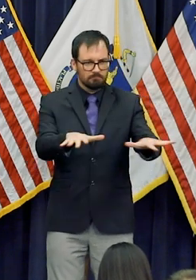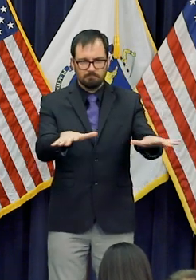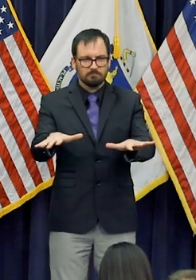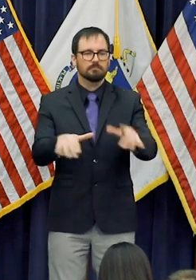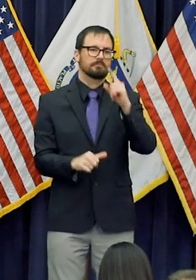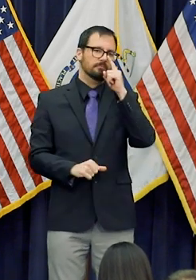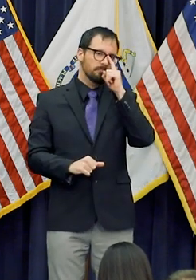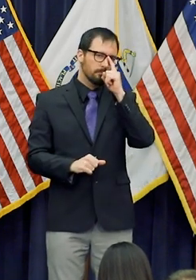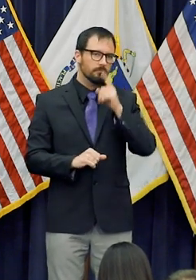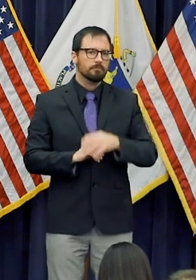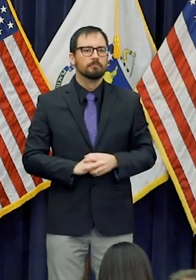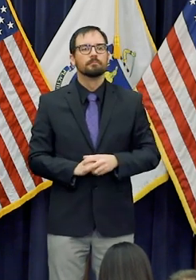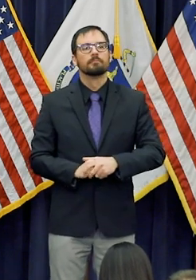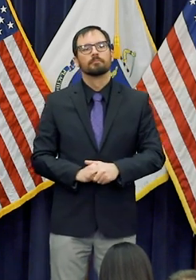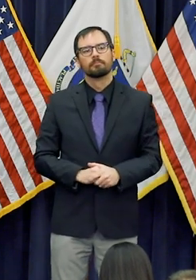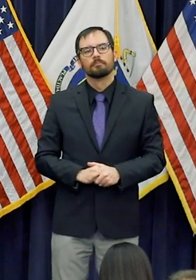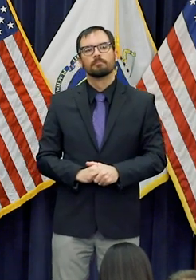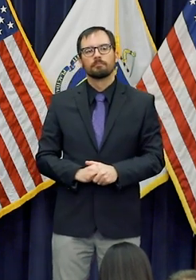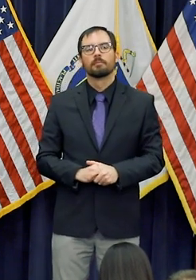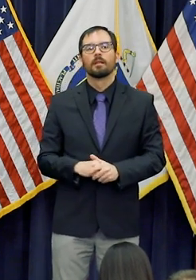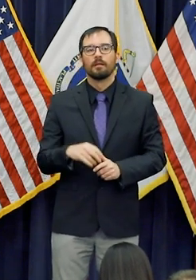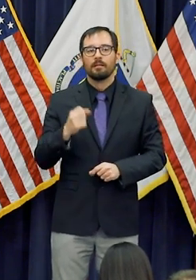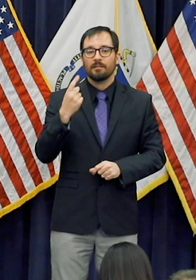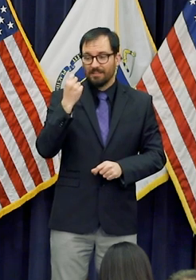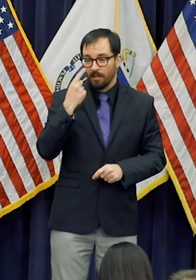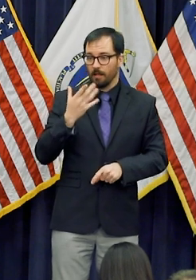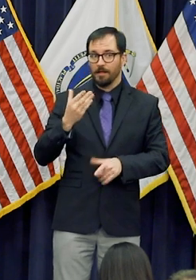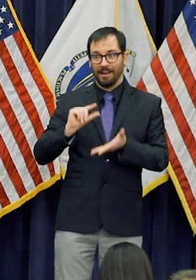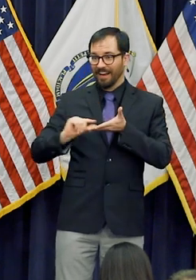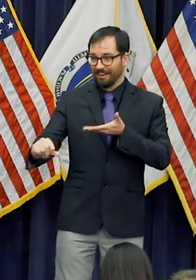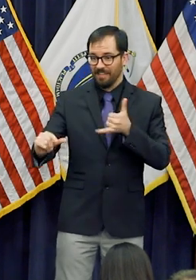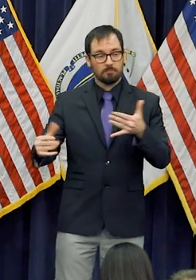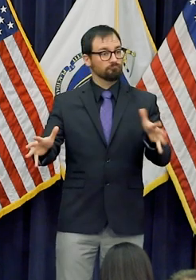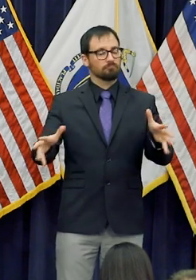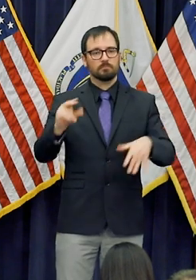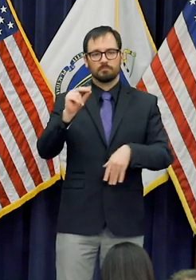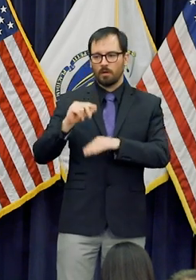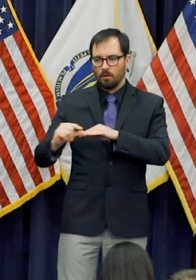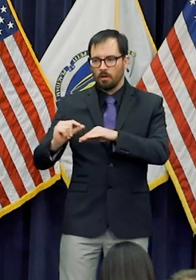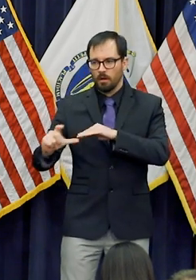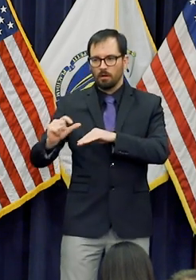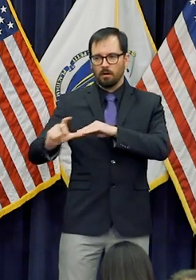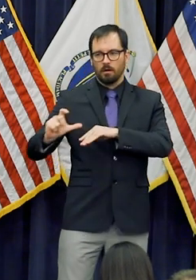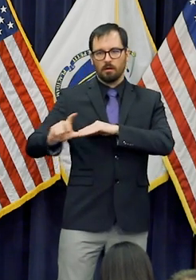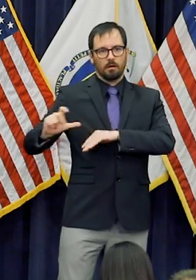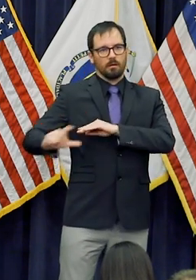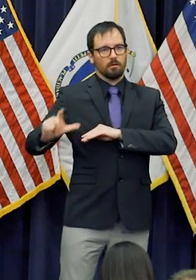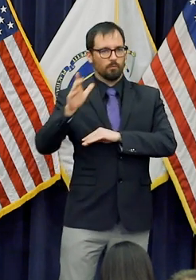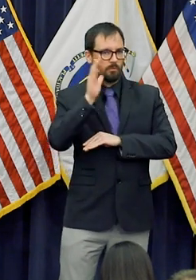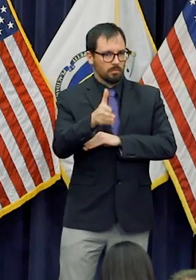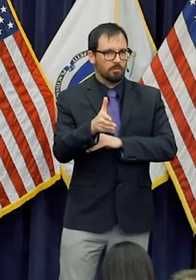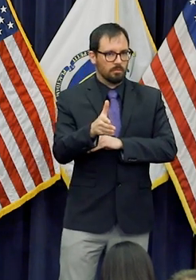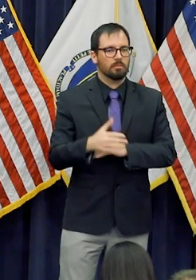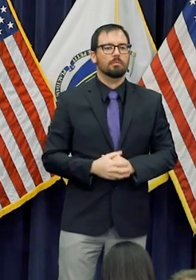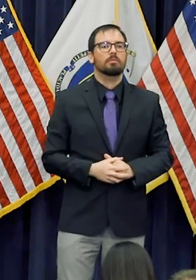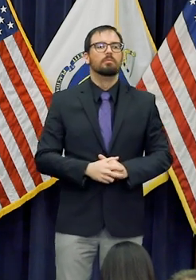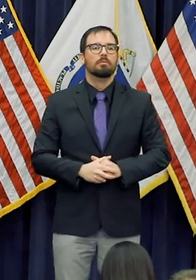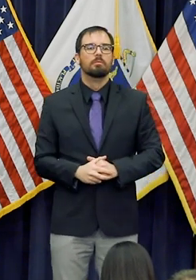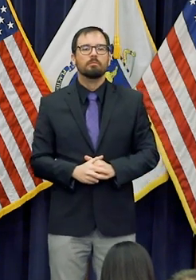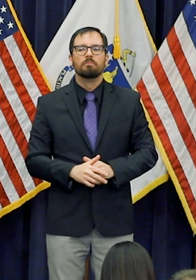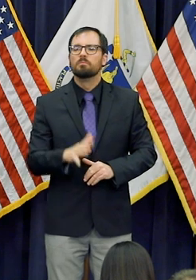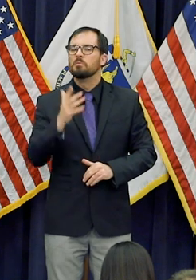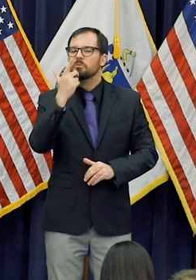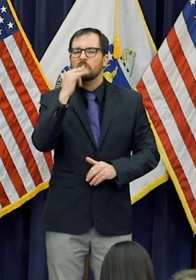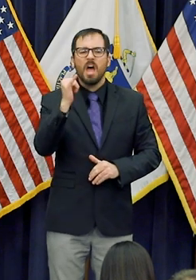as needs continue to emerge and evolve at the local level. Some specifics. All large cities and existing health